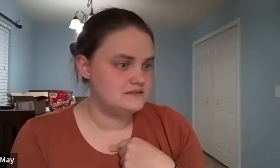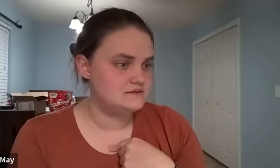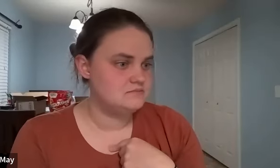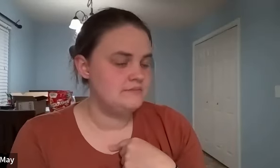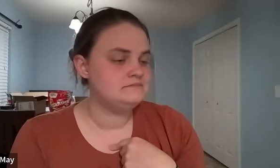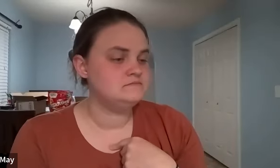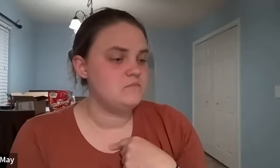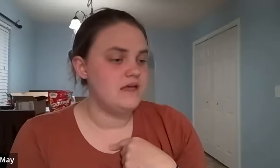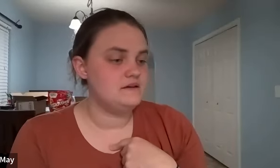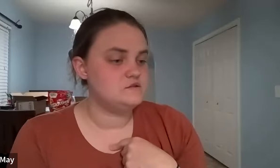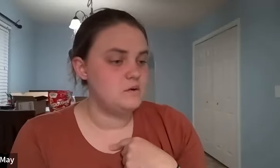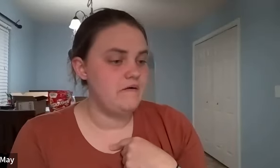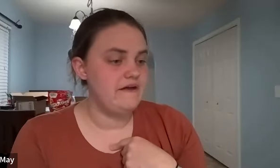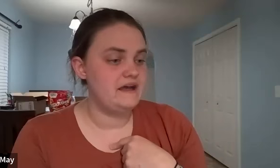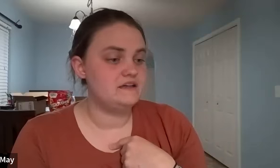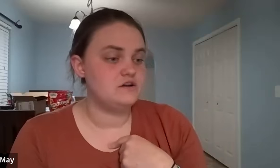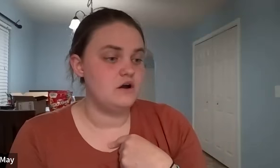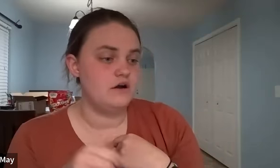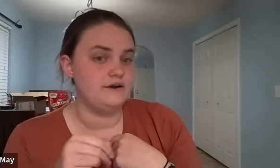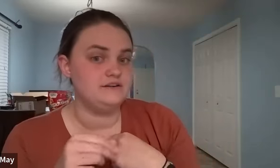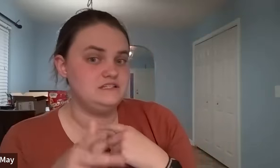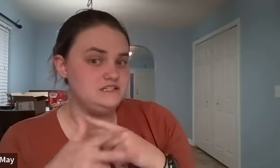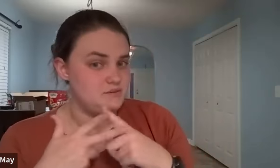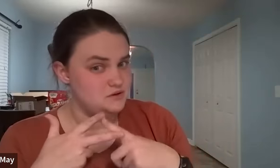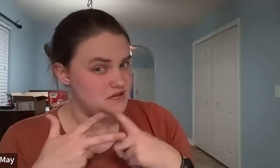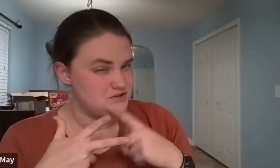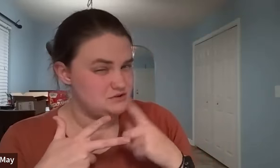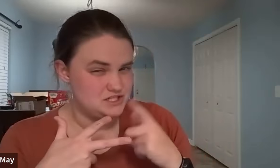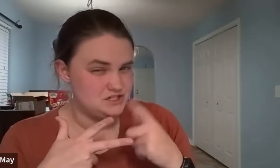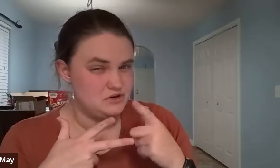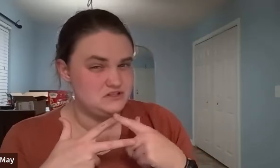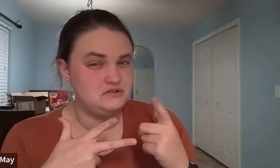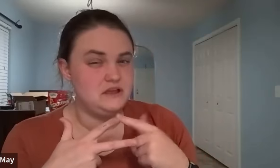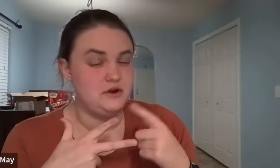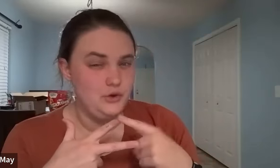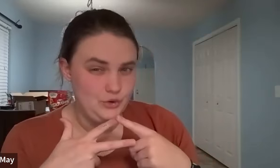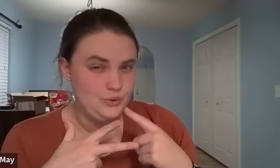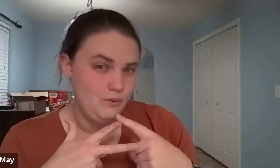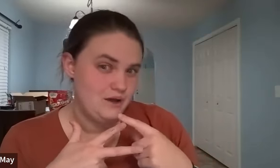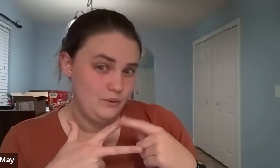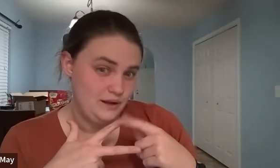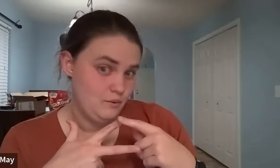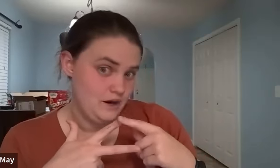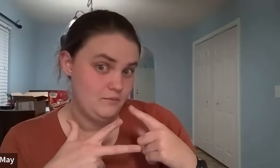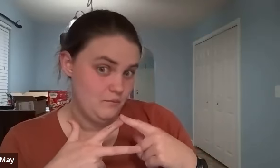signs, as well as our WH question words. So like our who, what, when, where, and